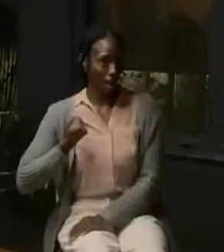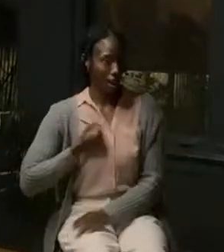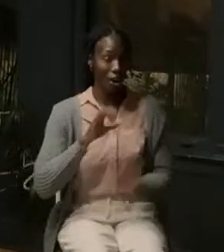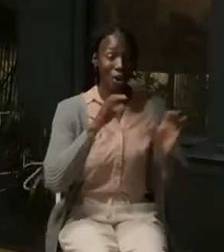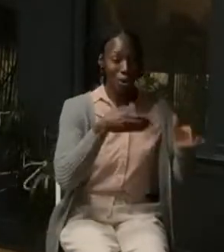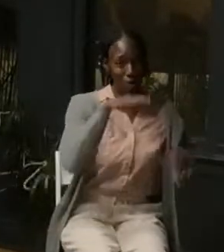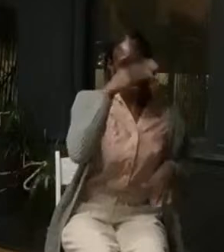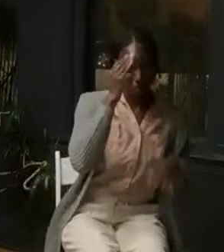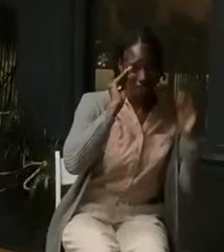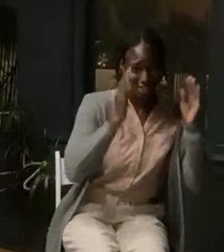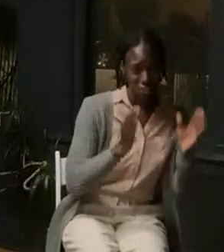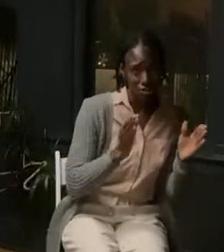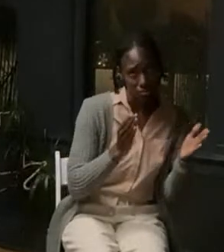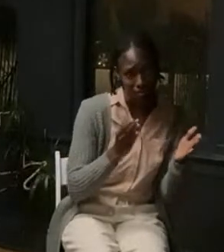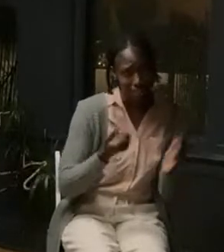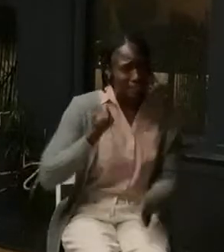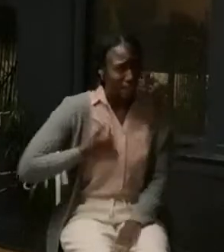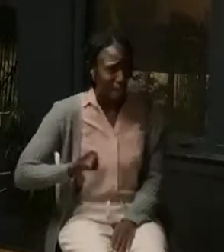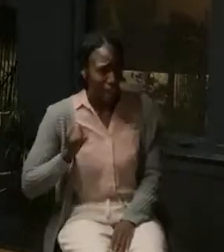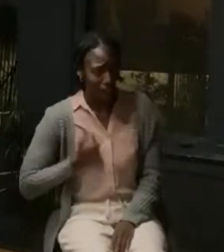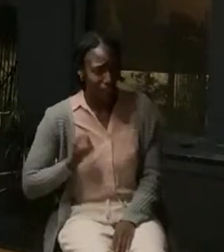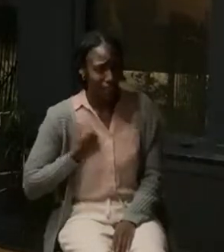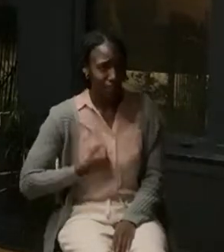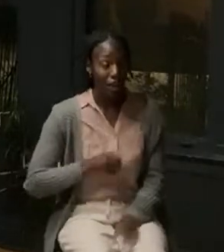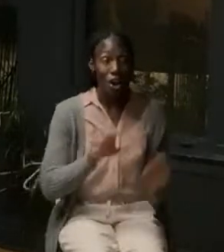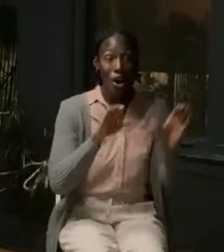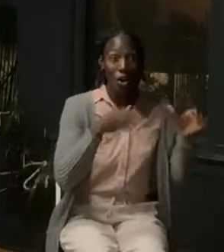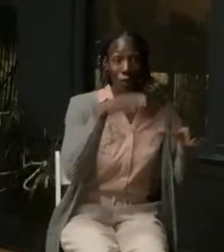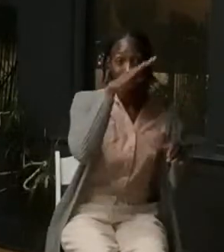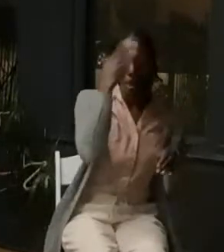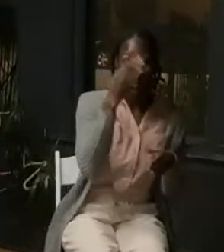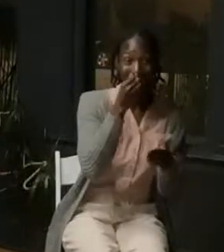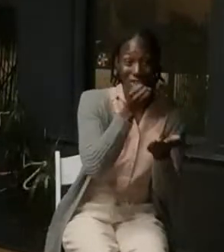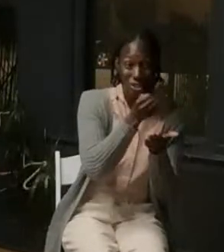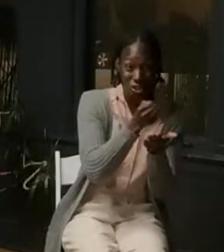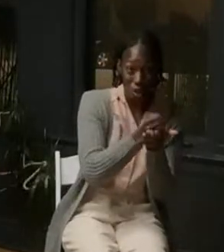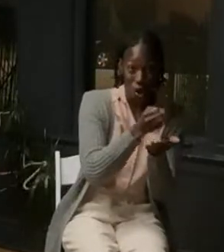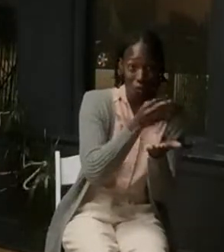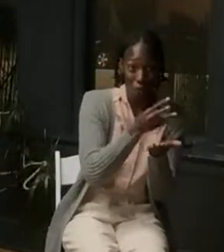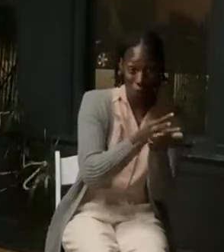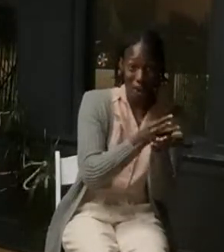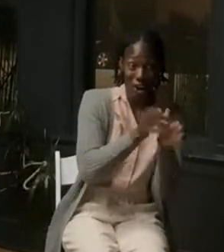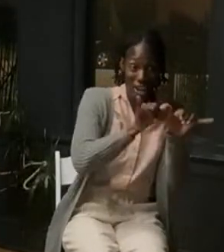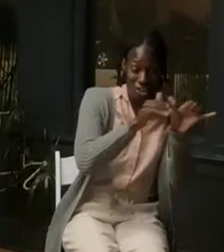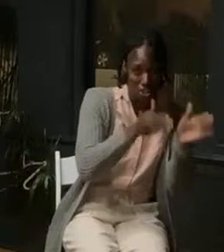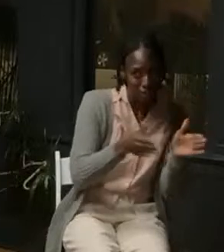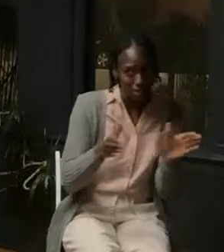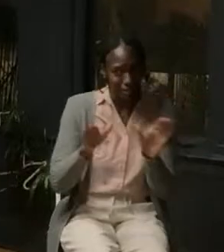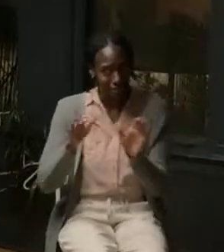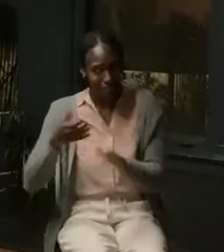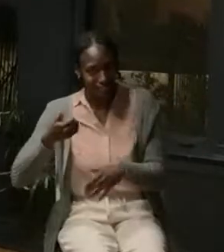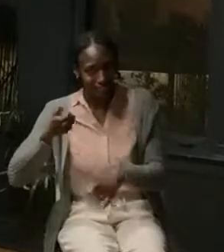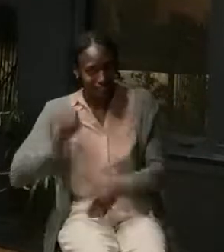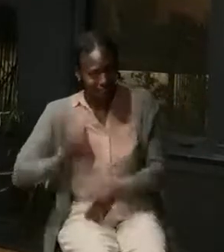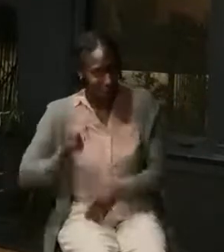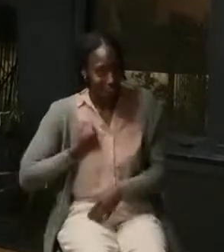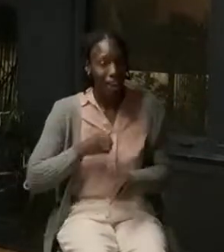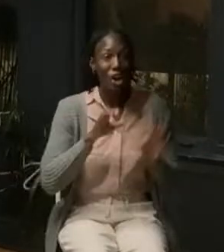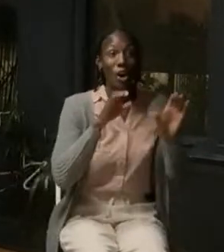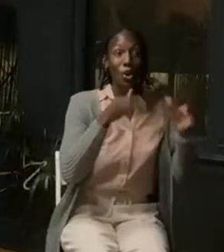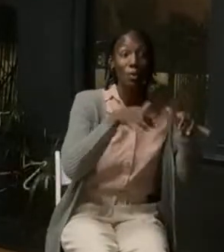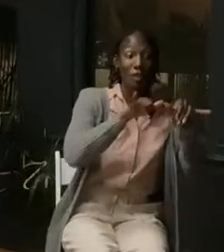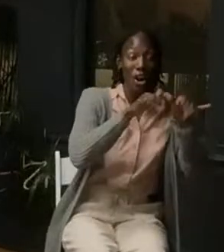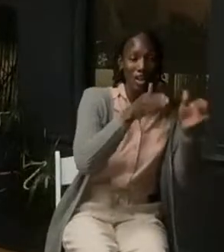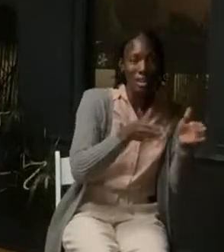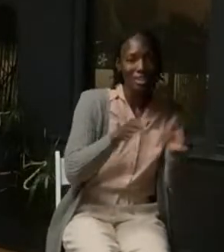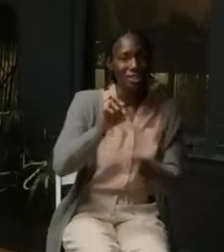a gang. A group of black software engineers is a gang. A group of architects is a draft. A group